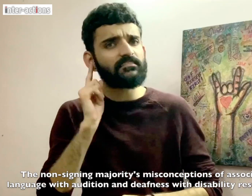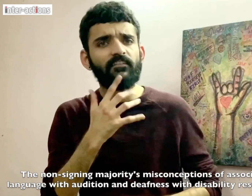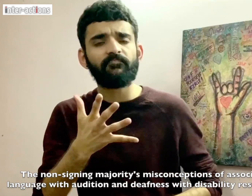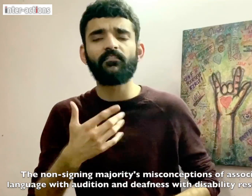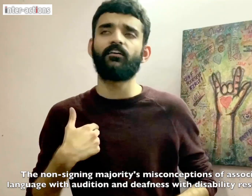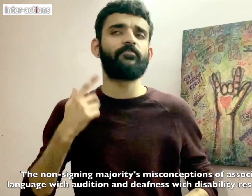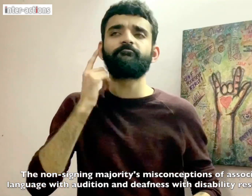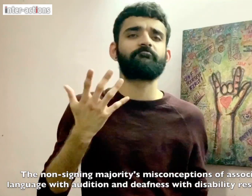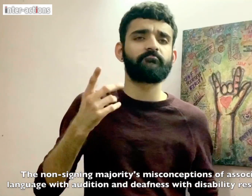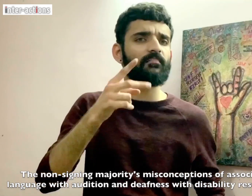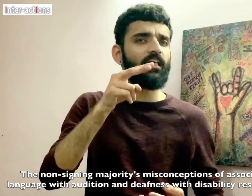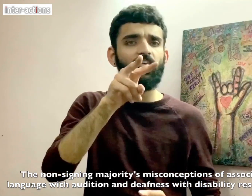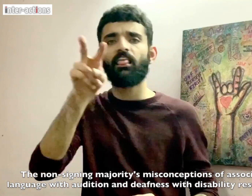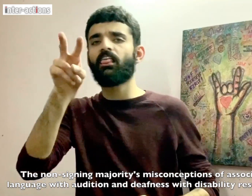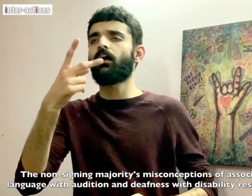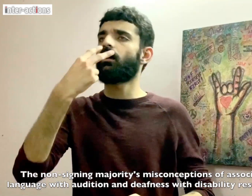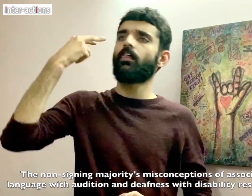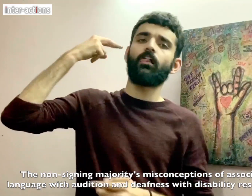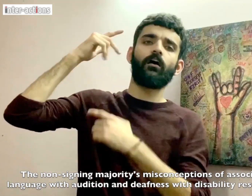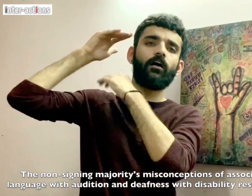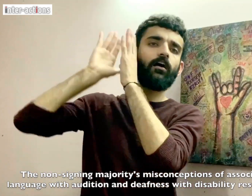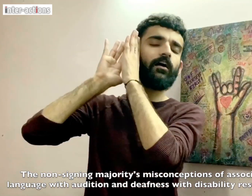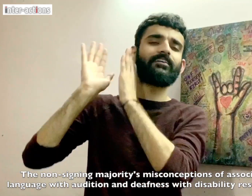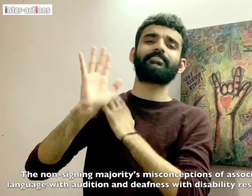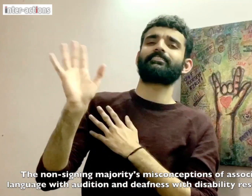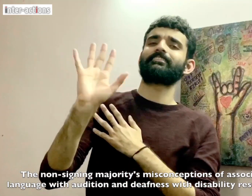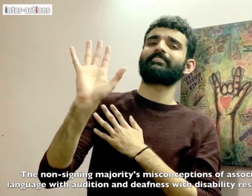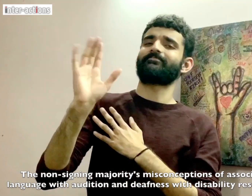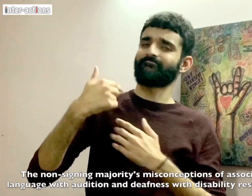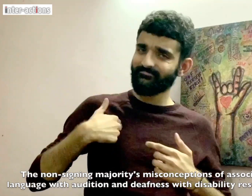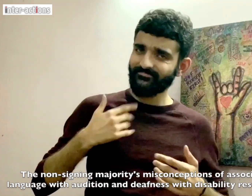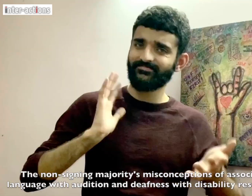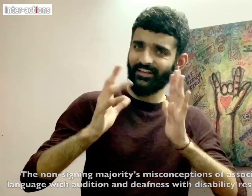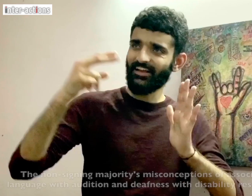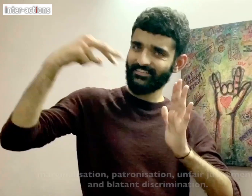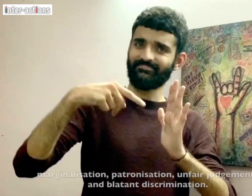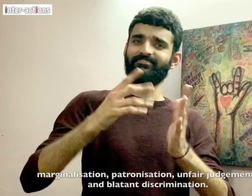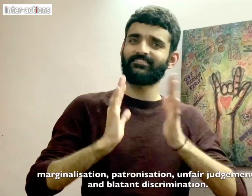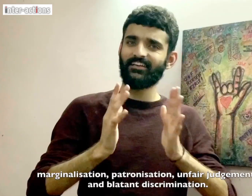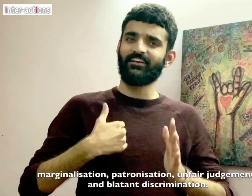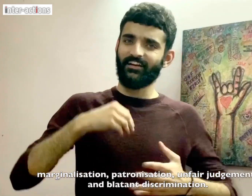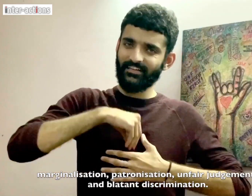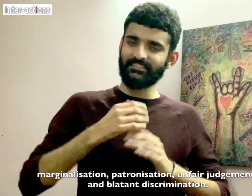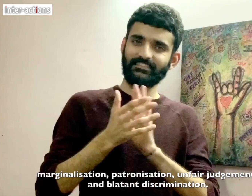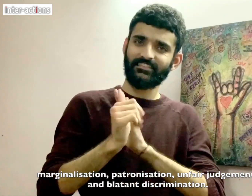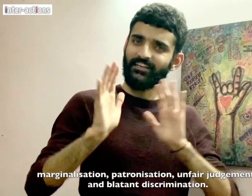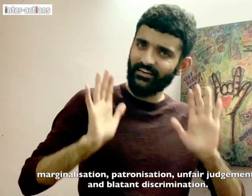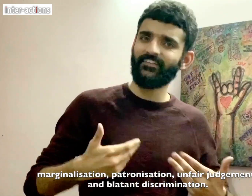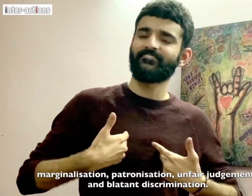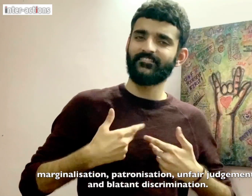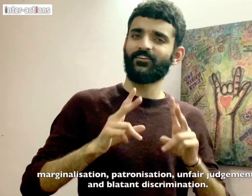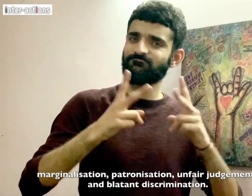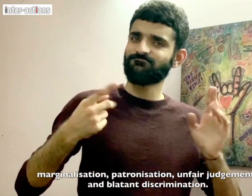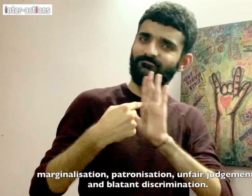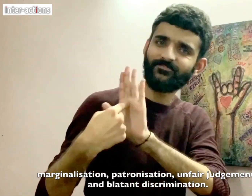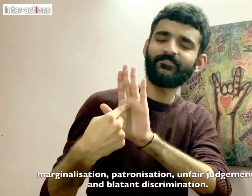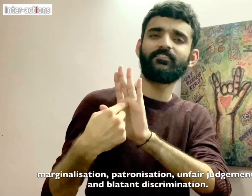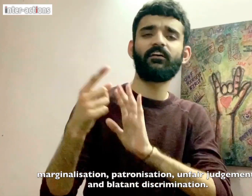majority's misconceptions of associating language to audition and deafness with disability results into marginalization,